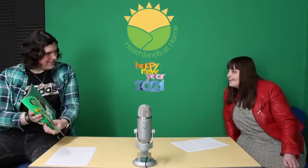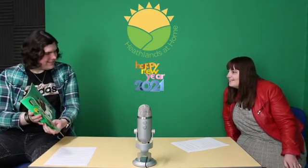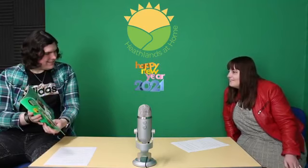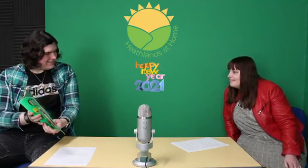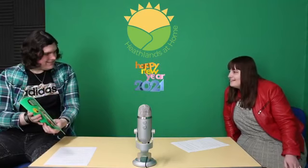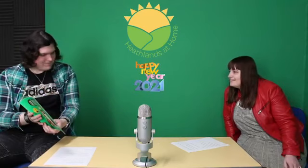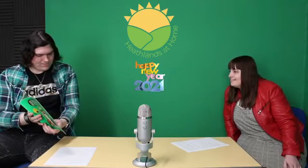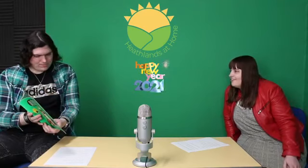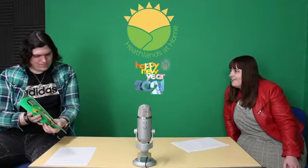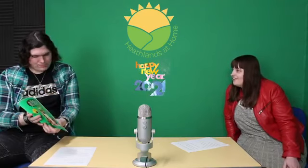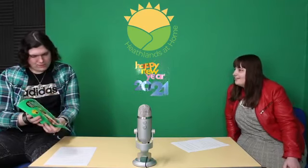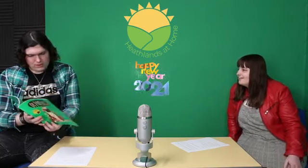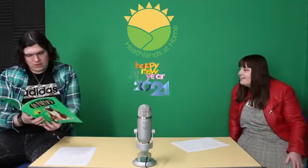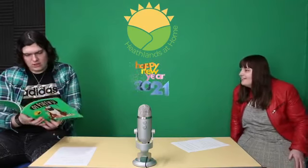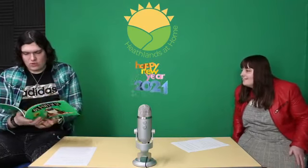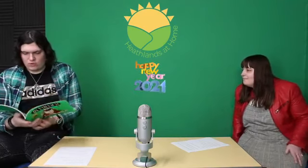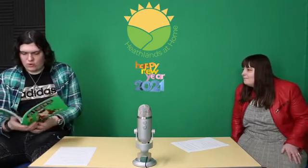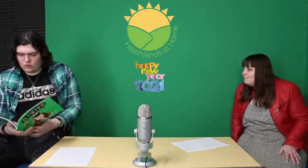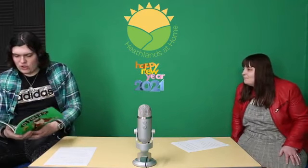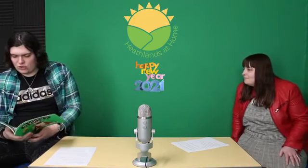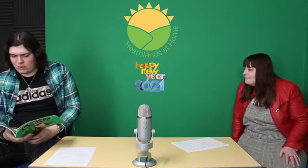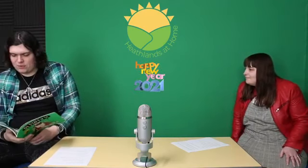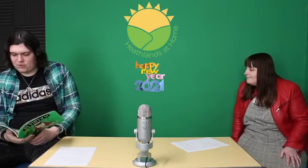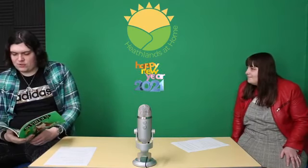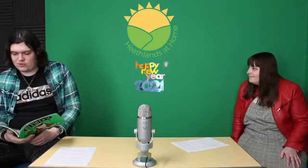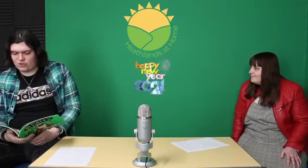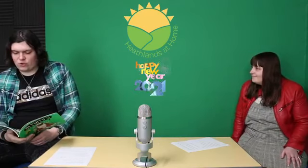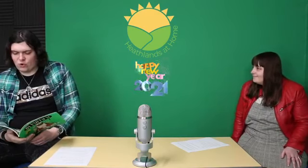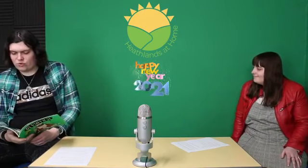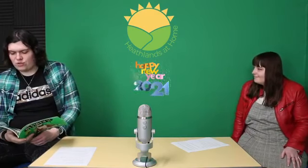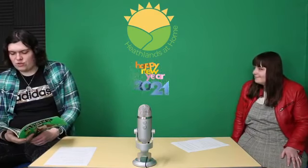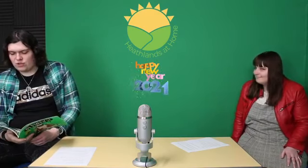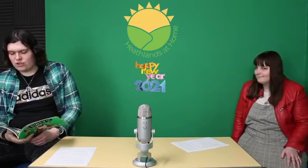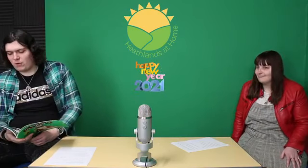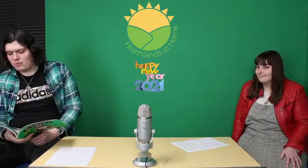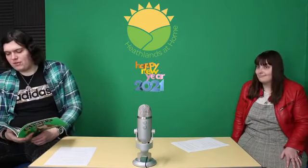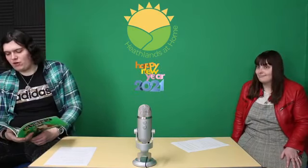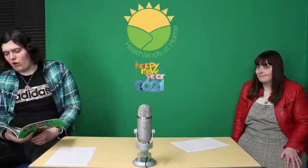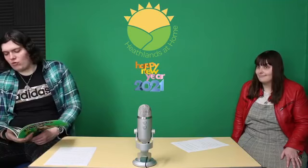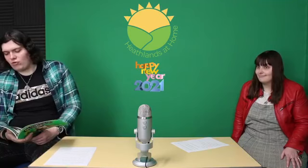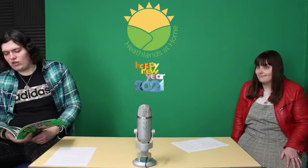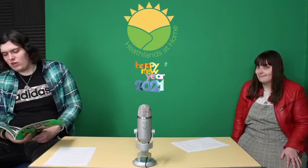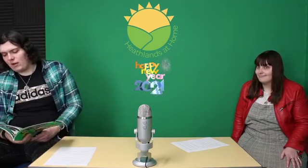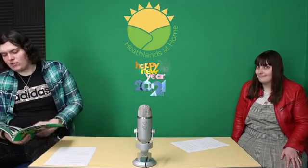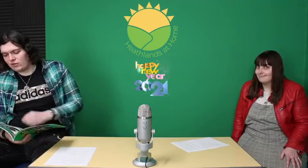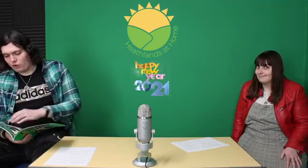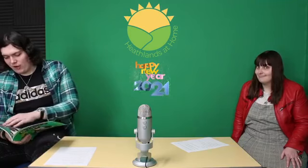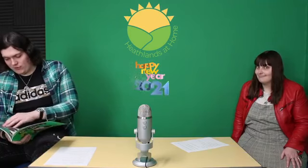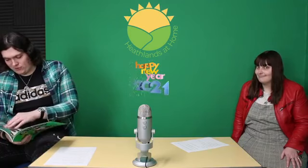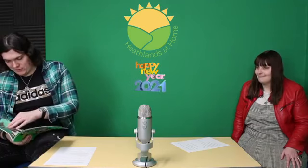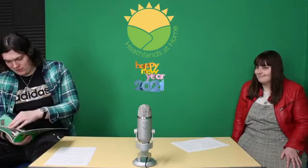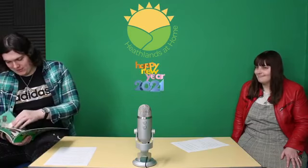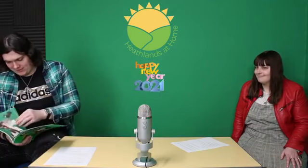That's right, said the frog. Not these puppies, said the dog. These puppies are really badly trained.